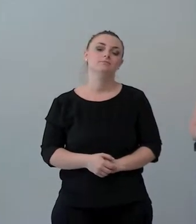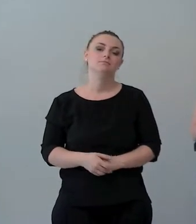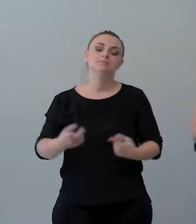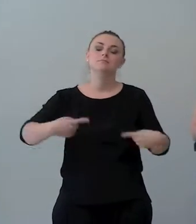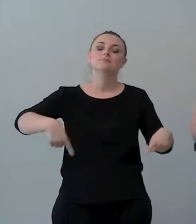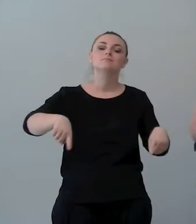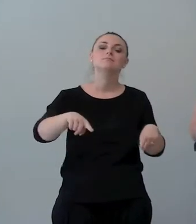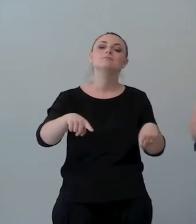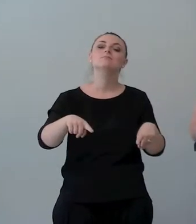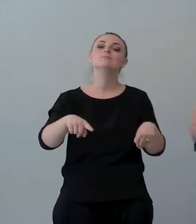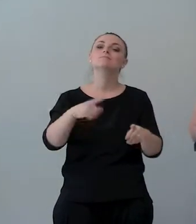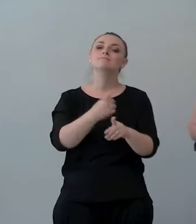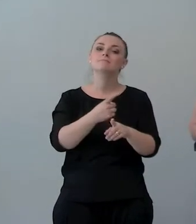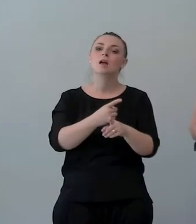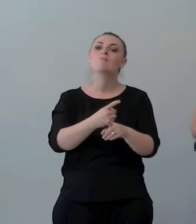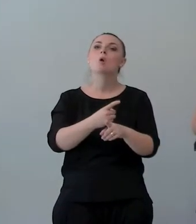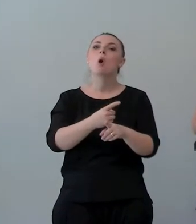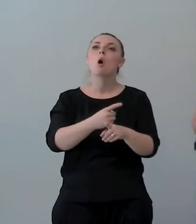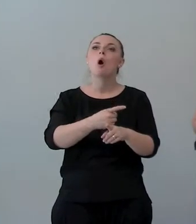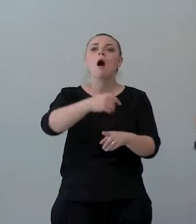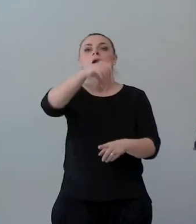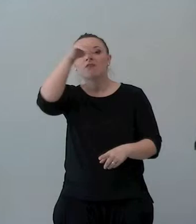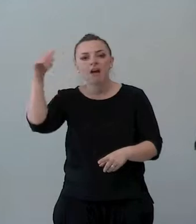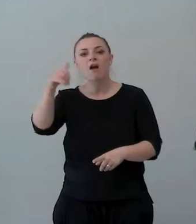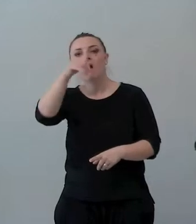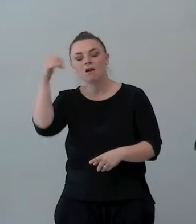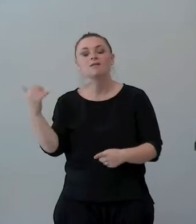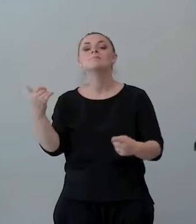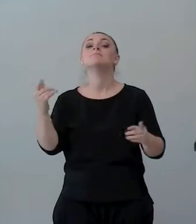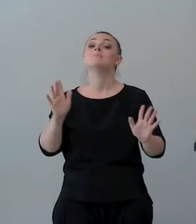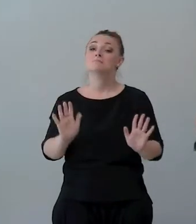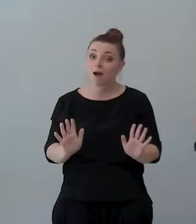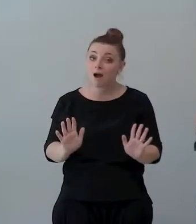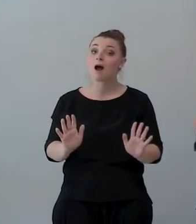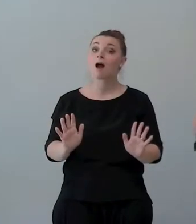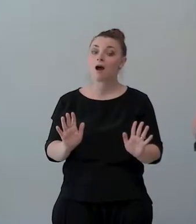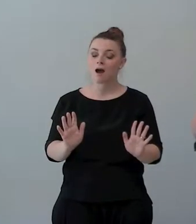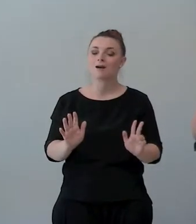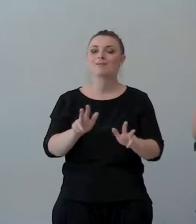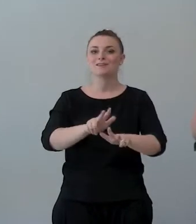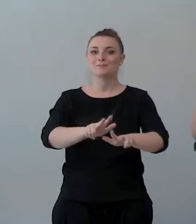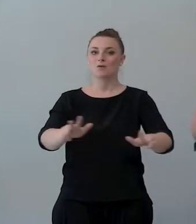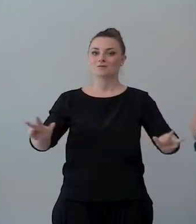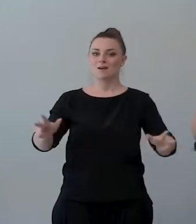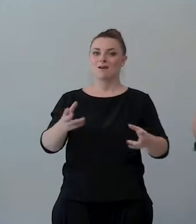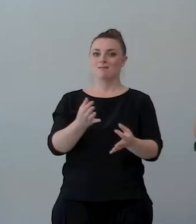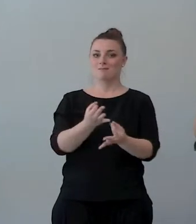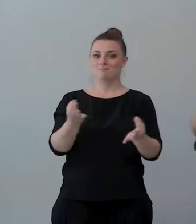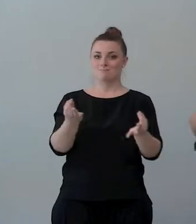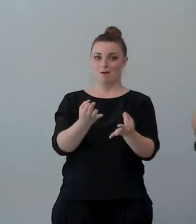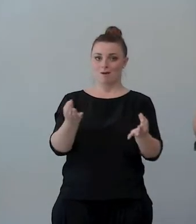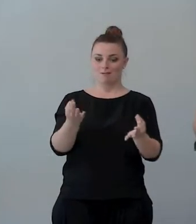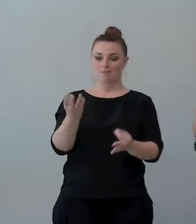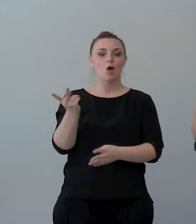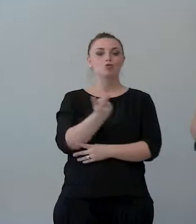chiamati a faticare, ma anche a riposare bene. We are called to work hard, but we